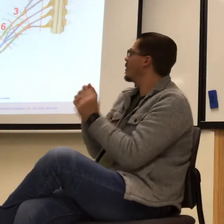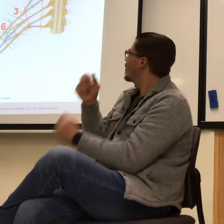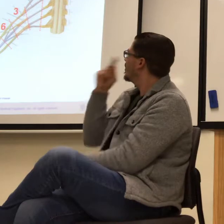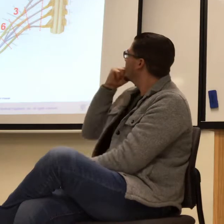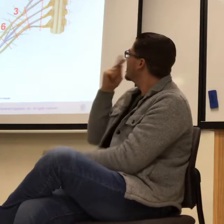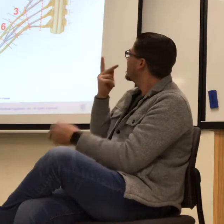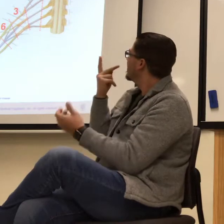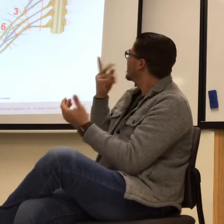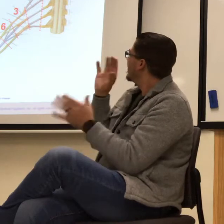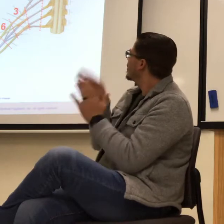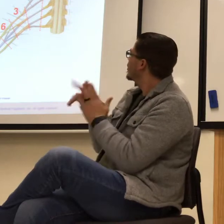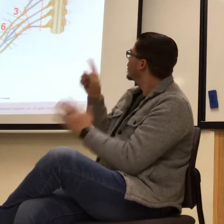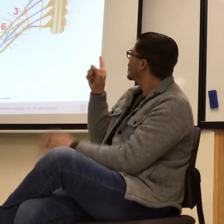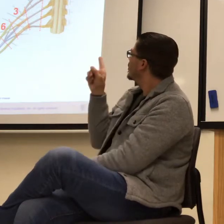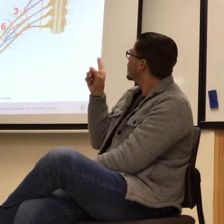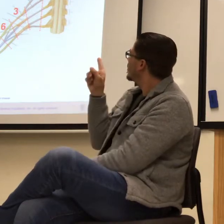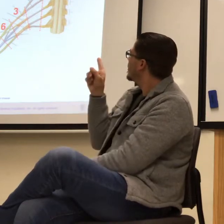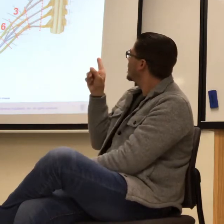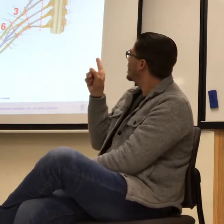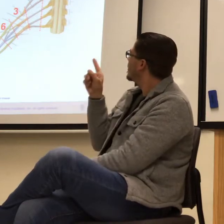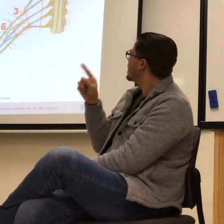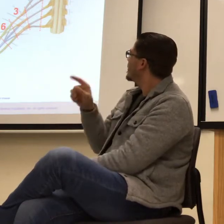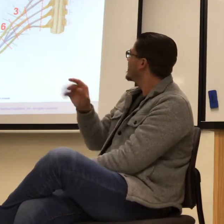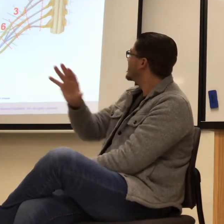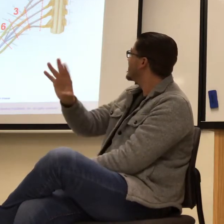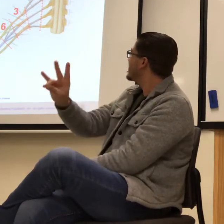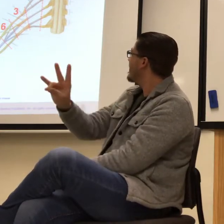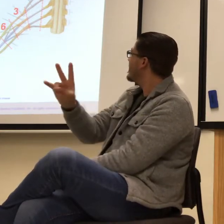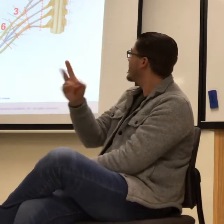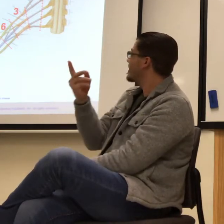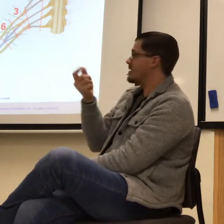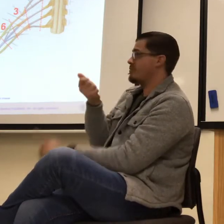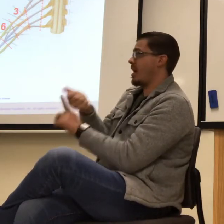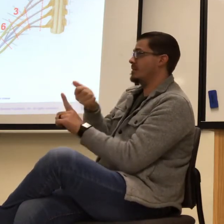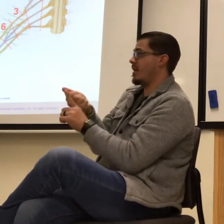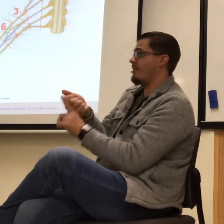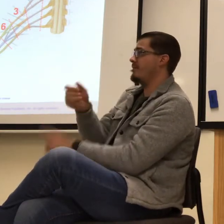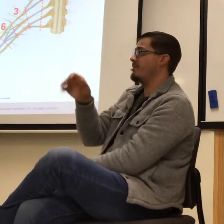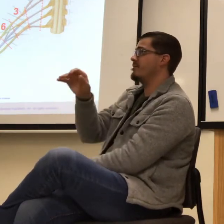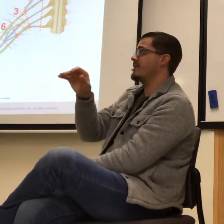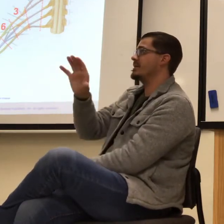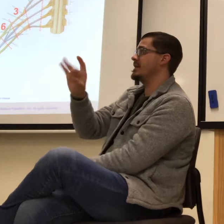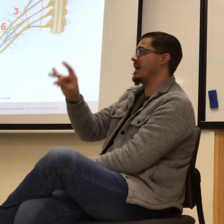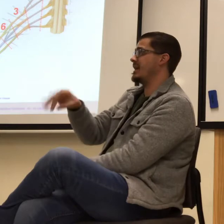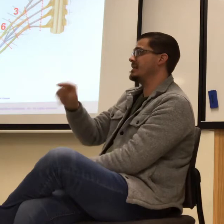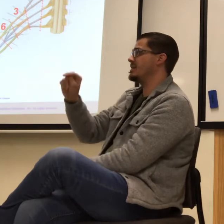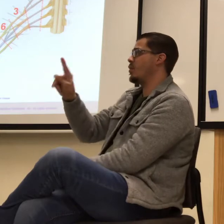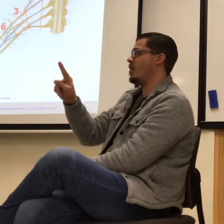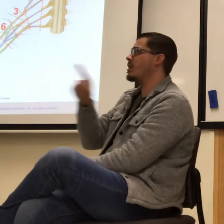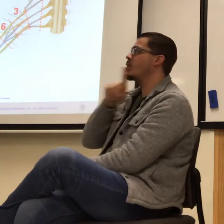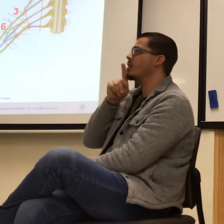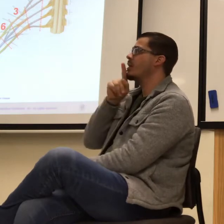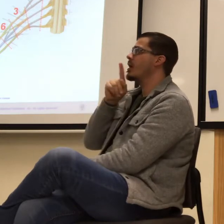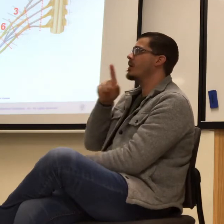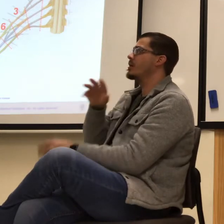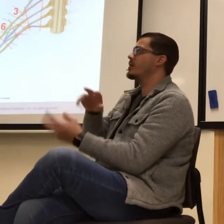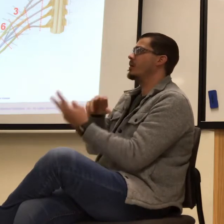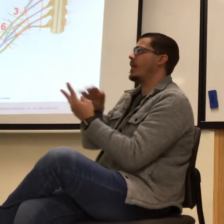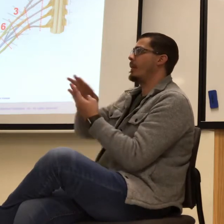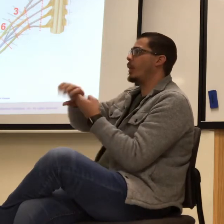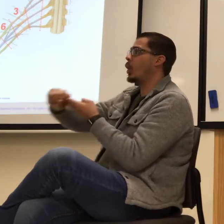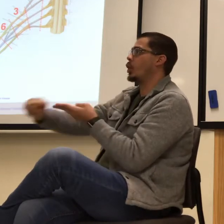picture. C7 is all by itself, and C8 and T1, they kind of merge together too.